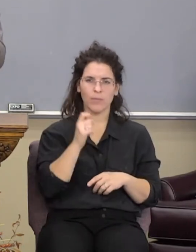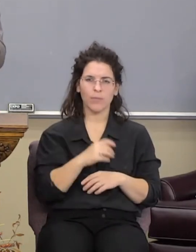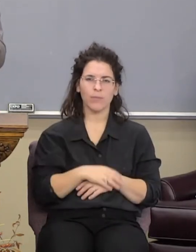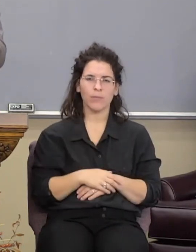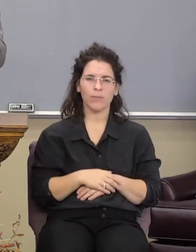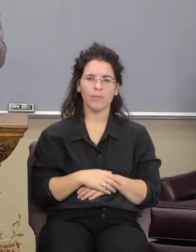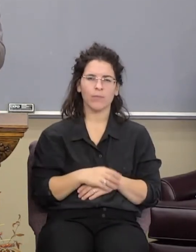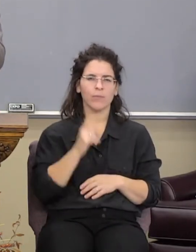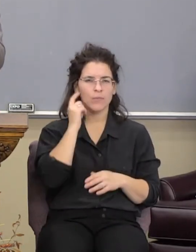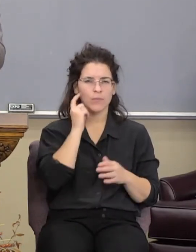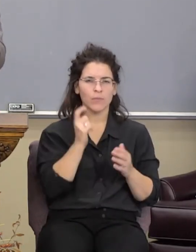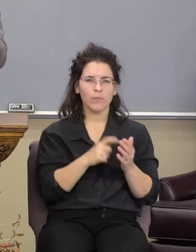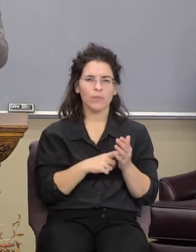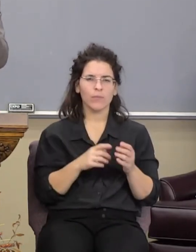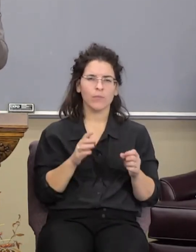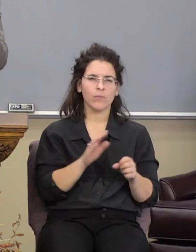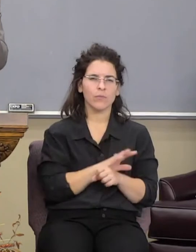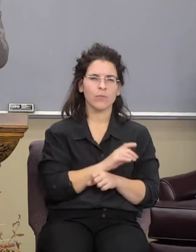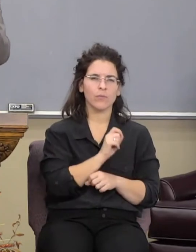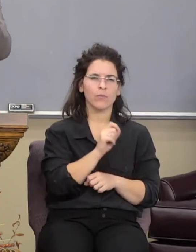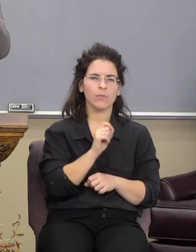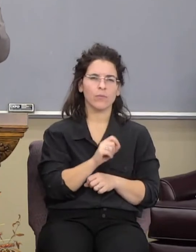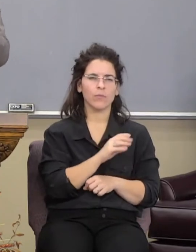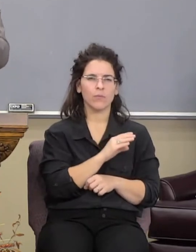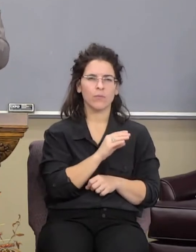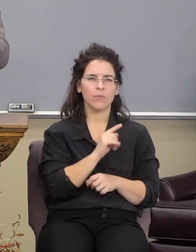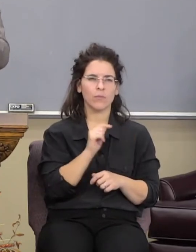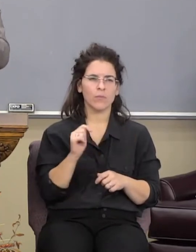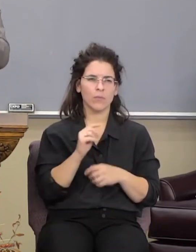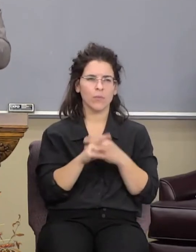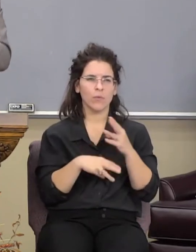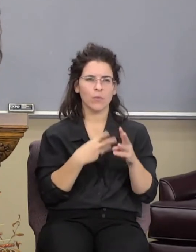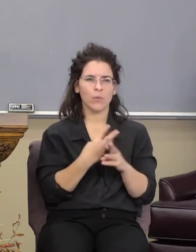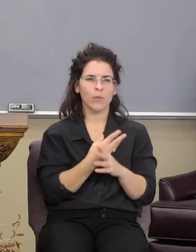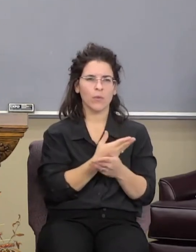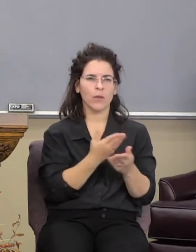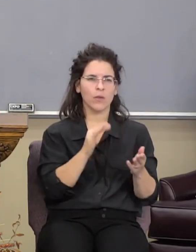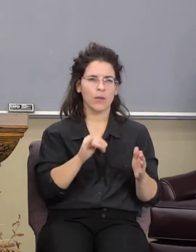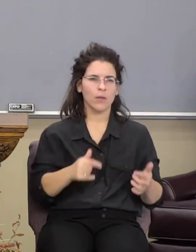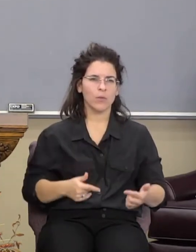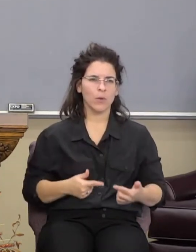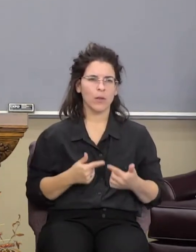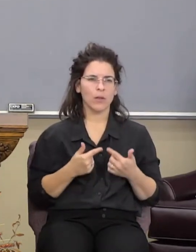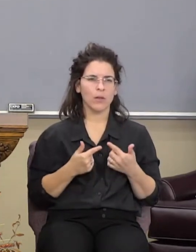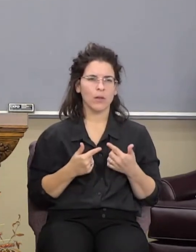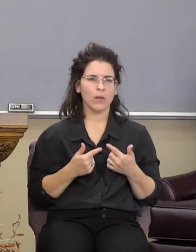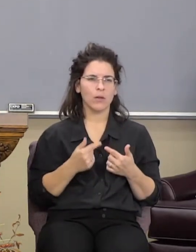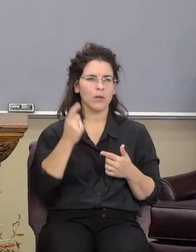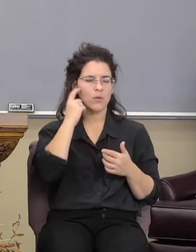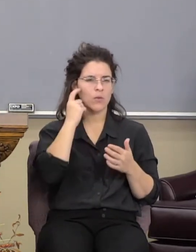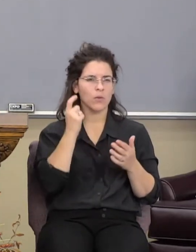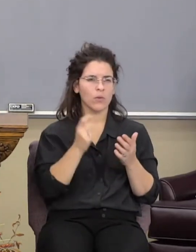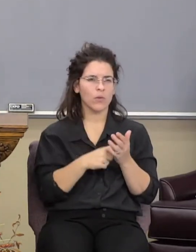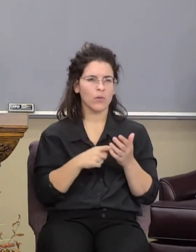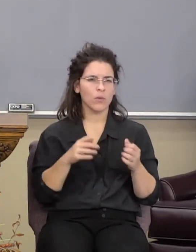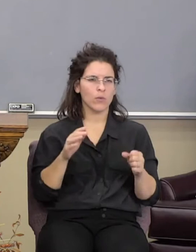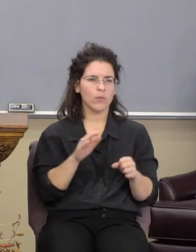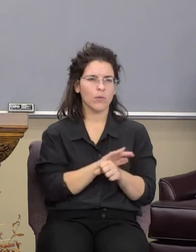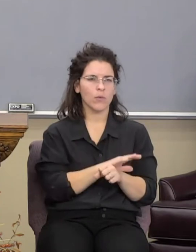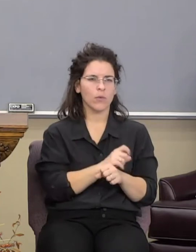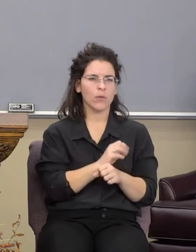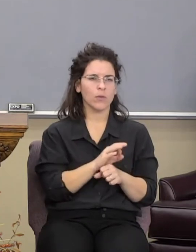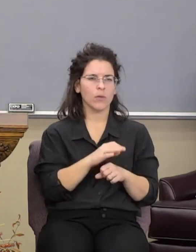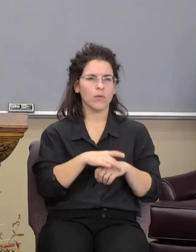And notice, the fullness thereof, the world and they that dwell therein. Do you notice how the fullness of the earth